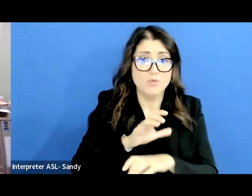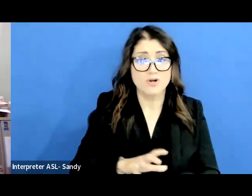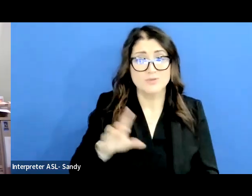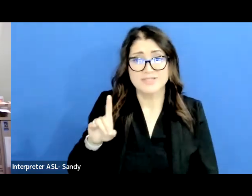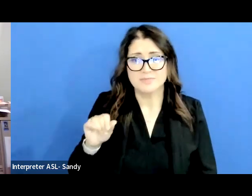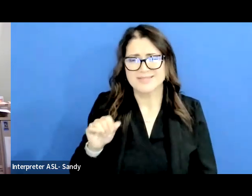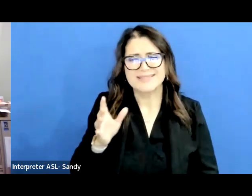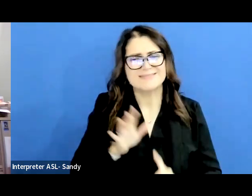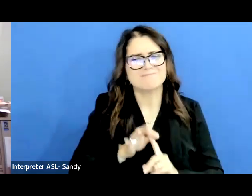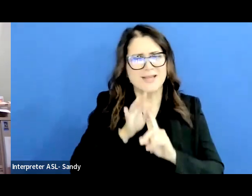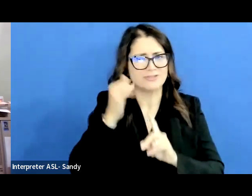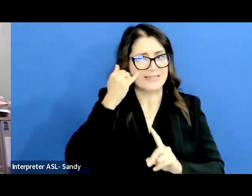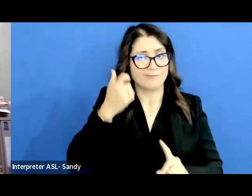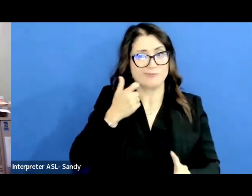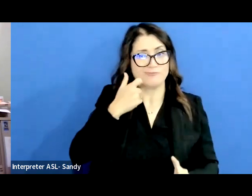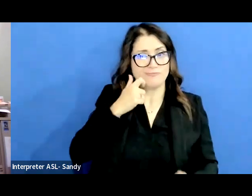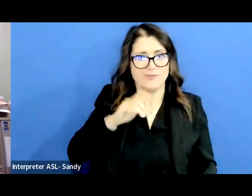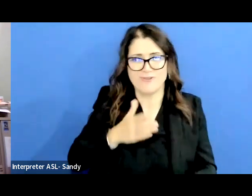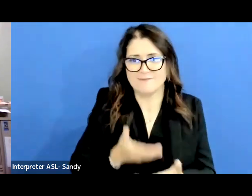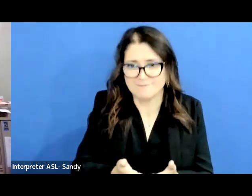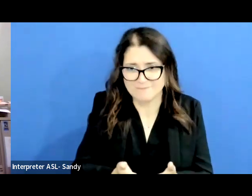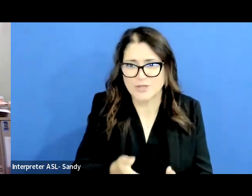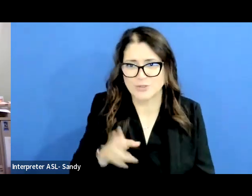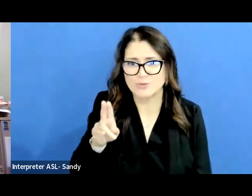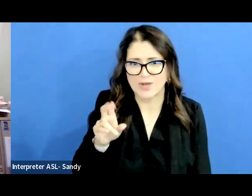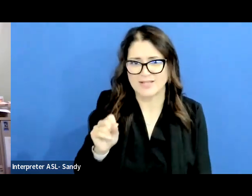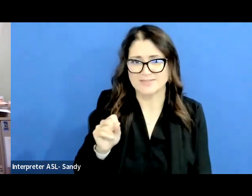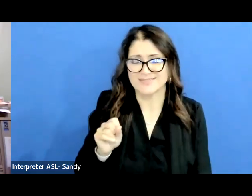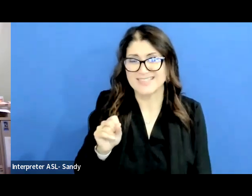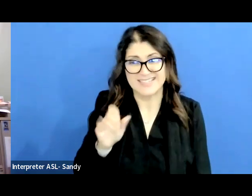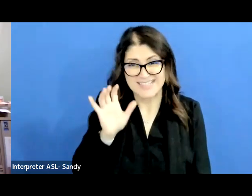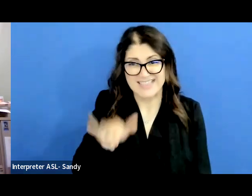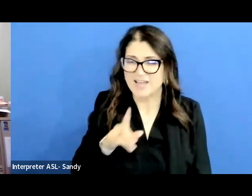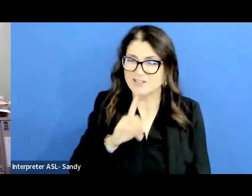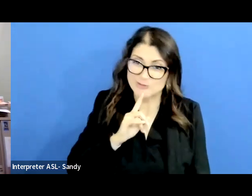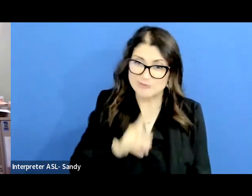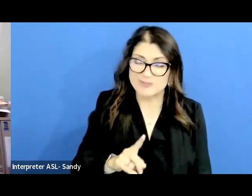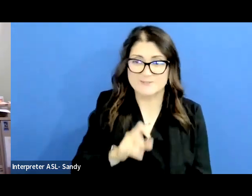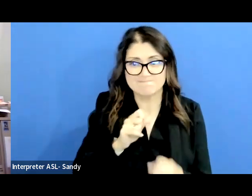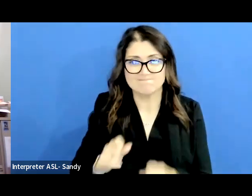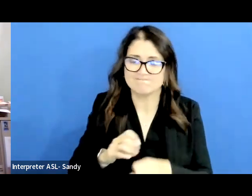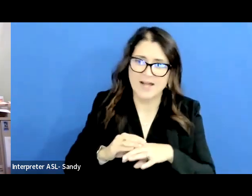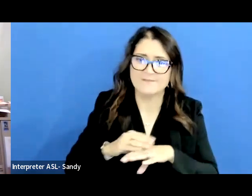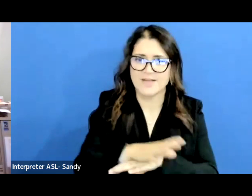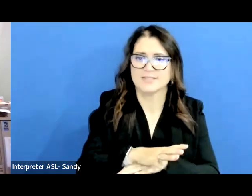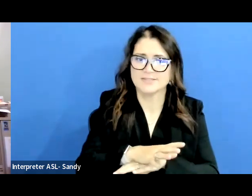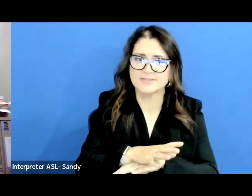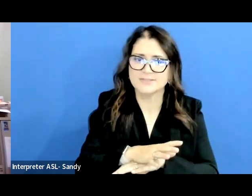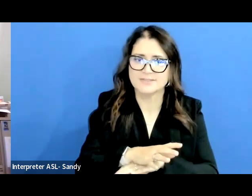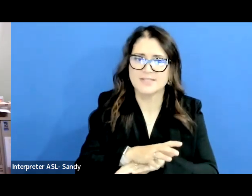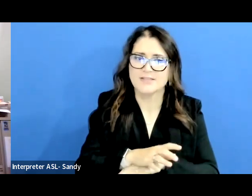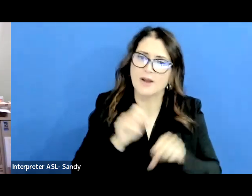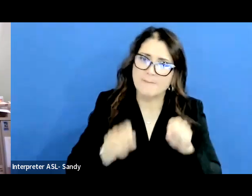newly arriving to the US, significantly affects their abilities to access timely